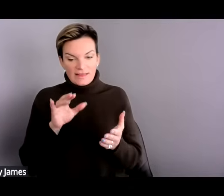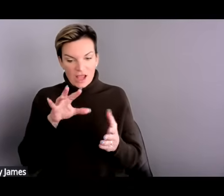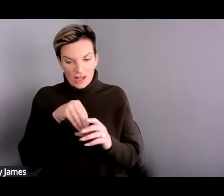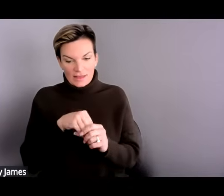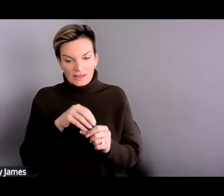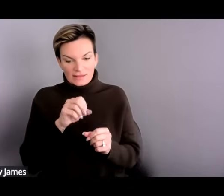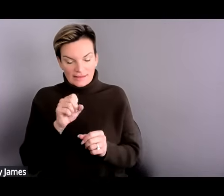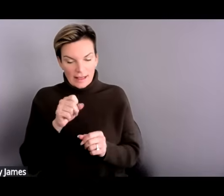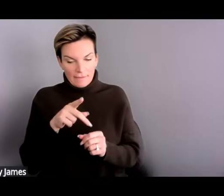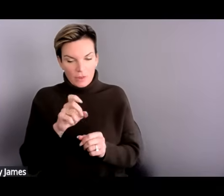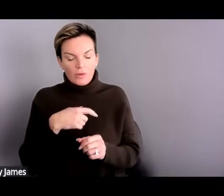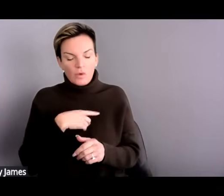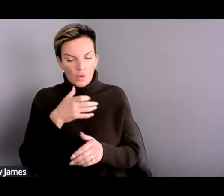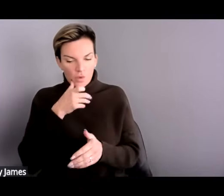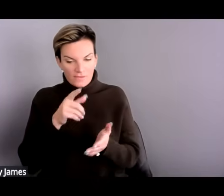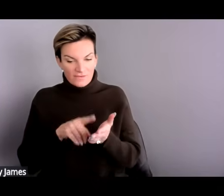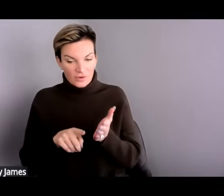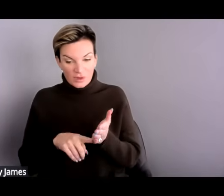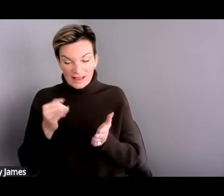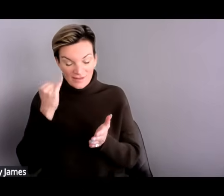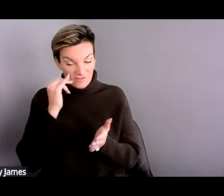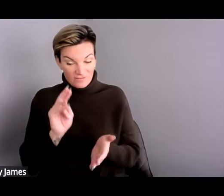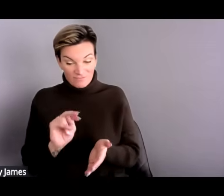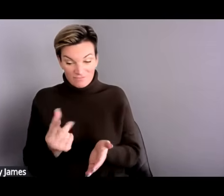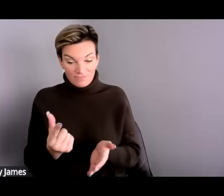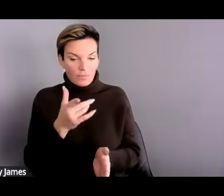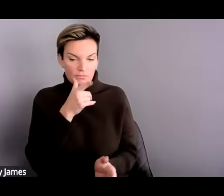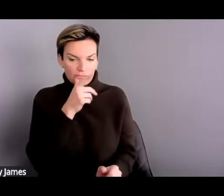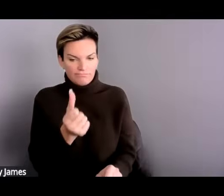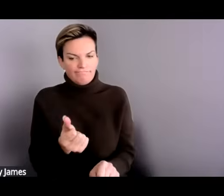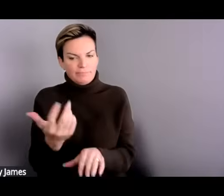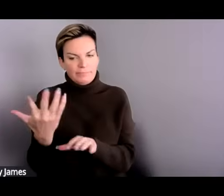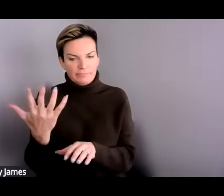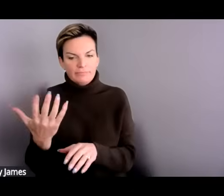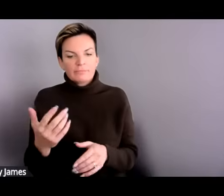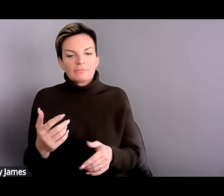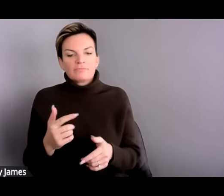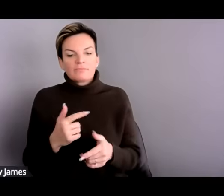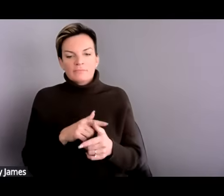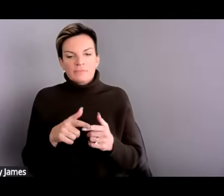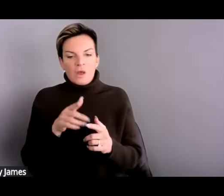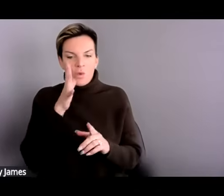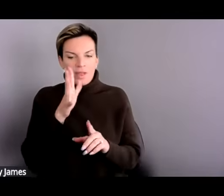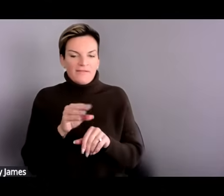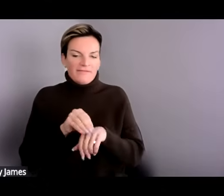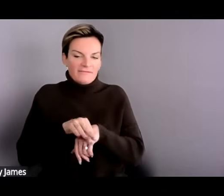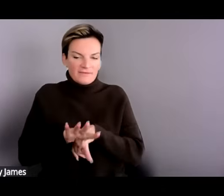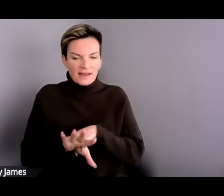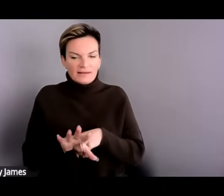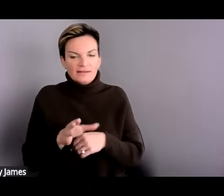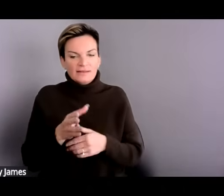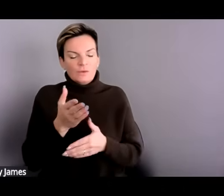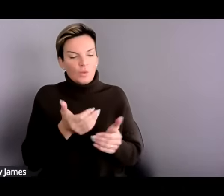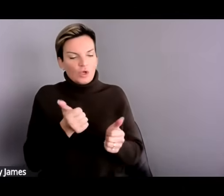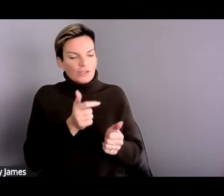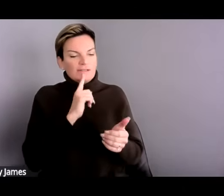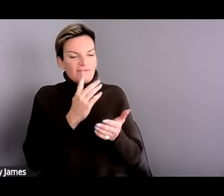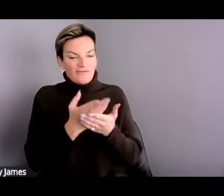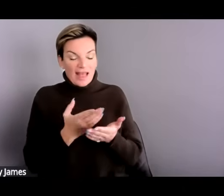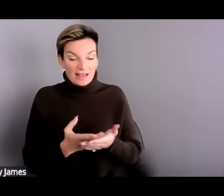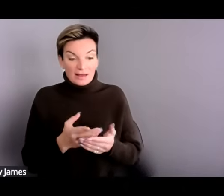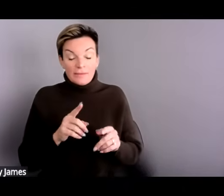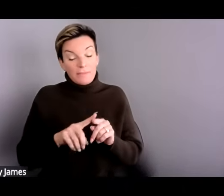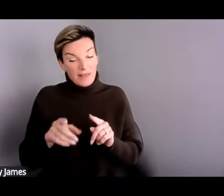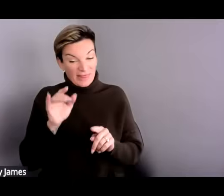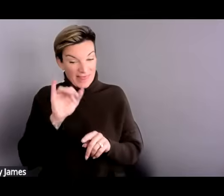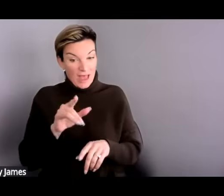they're not good, we will throw them out, and that will affect how many are in the sample that are valid, which ultimately determines whether the candidate gets on the ballot. The